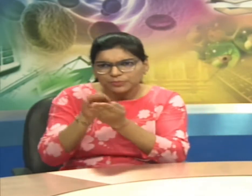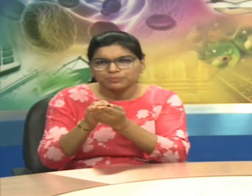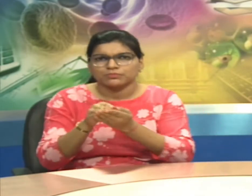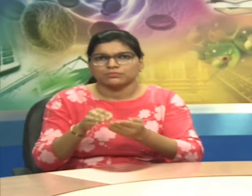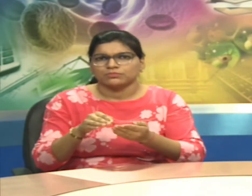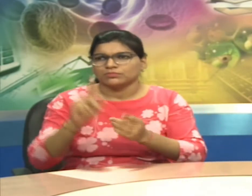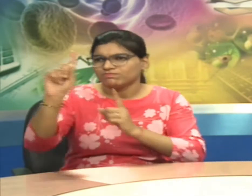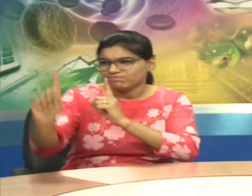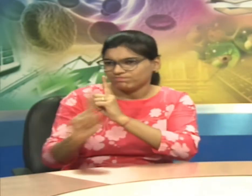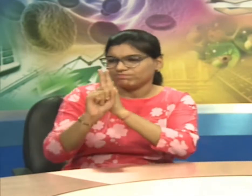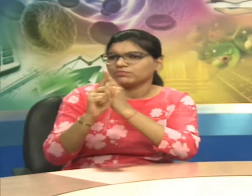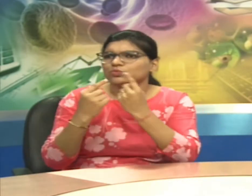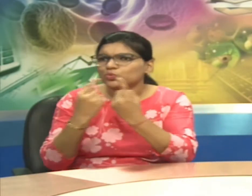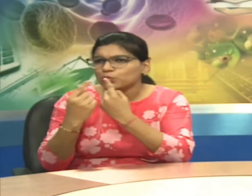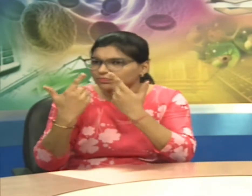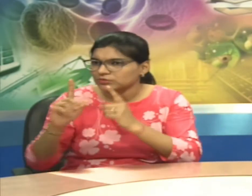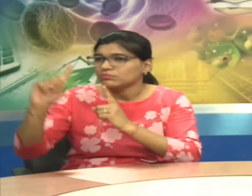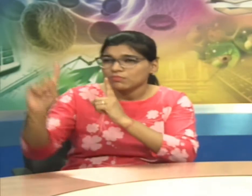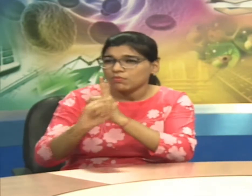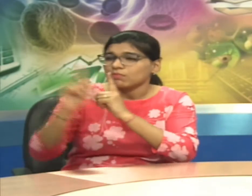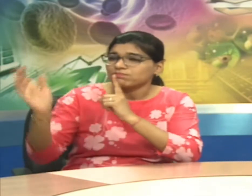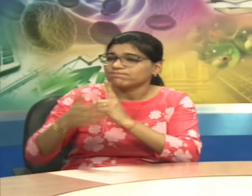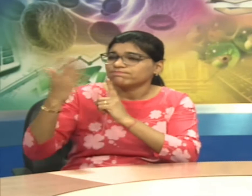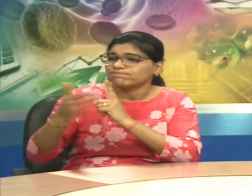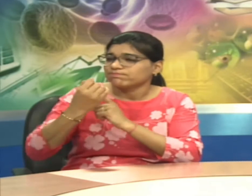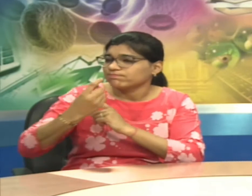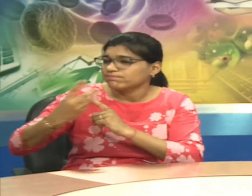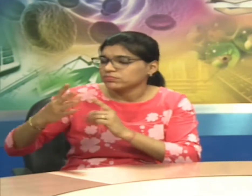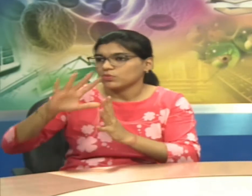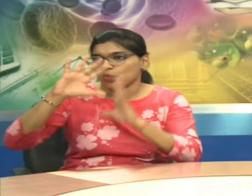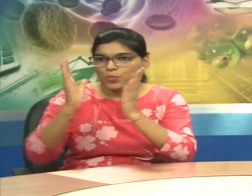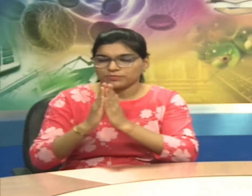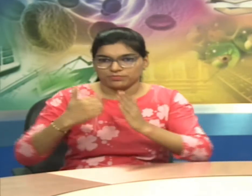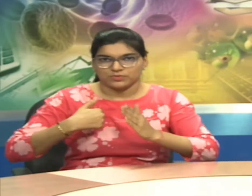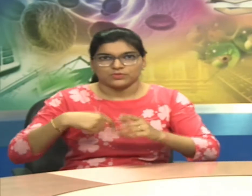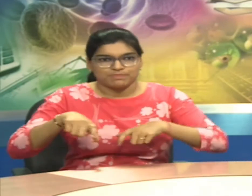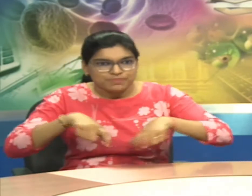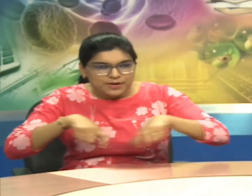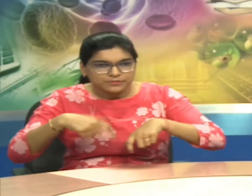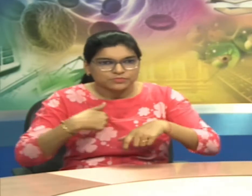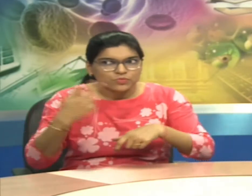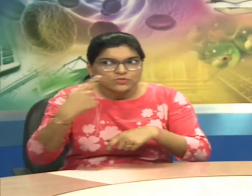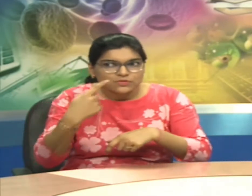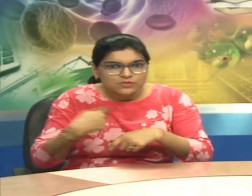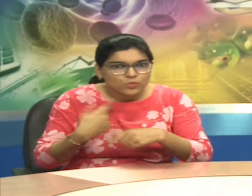Next word is maintain, which means managing all the